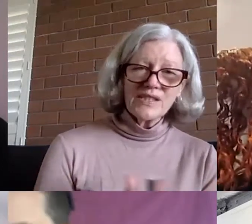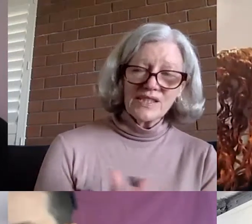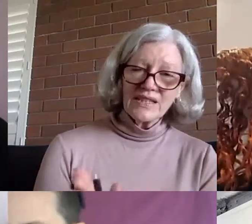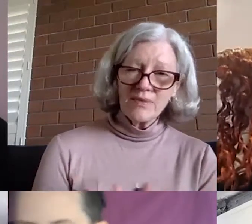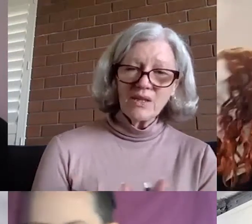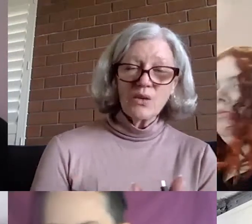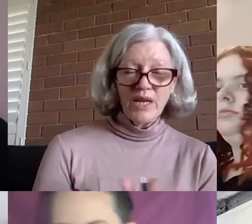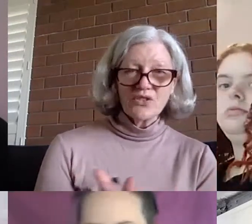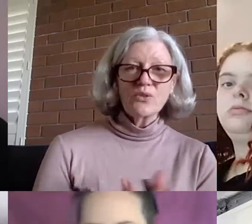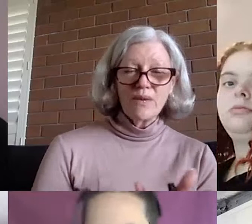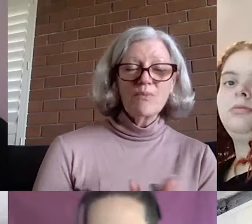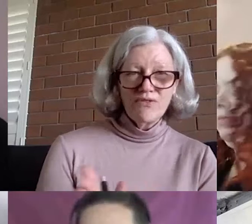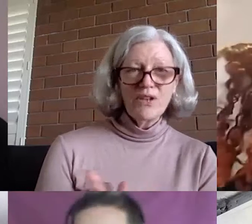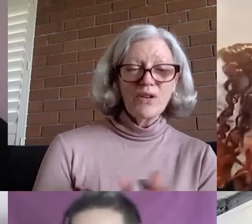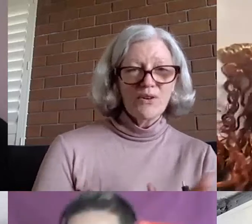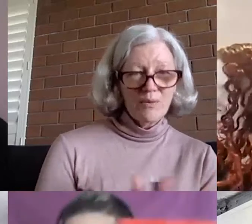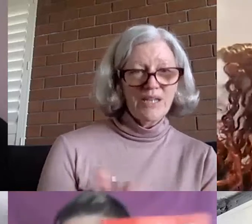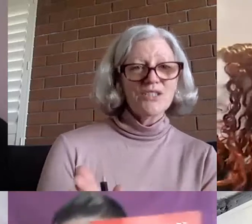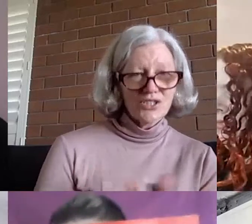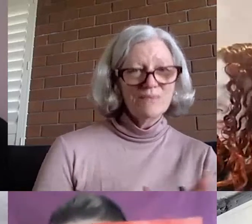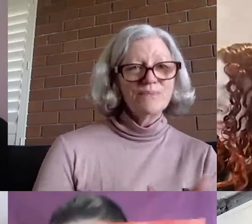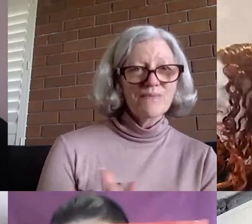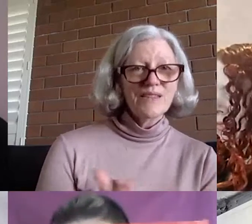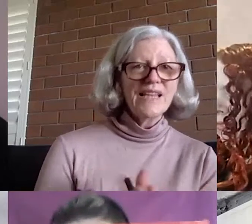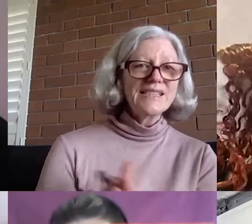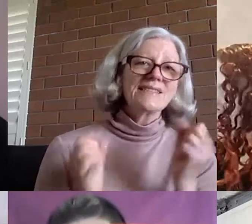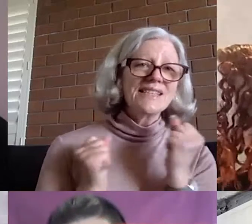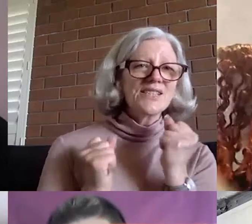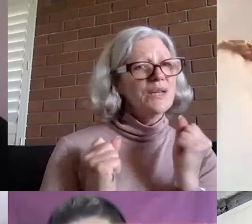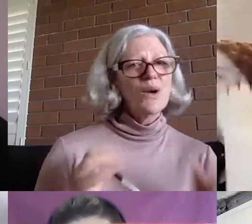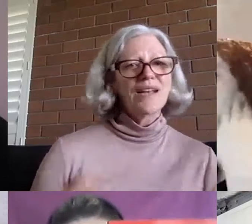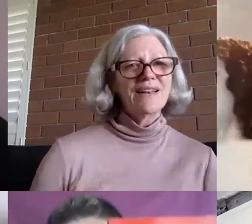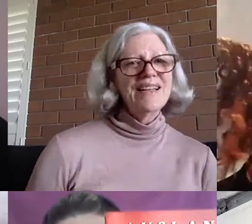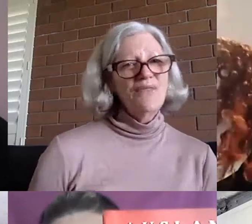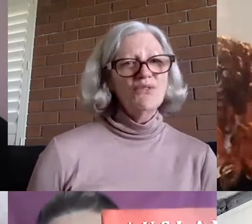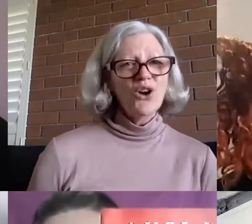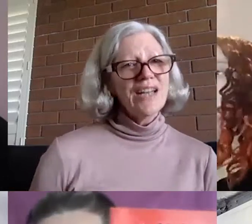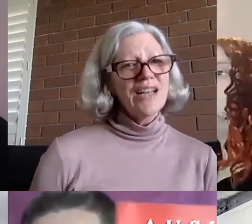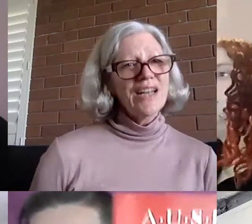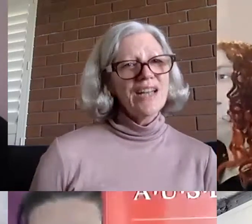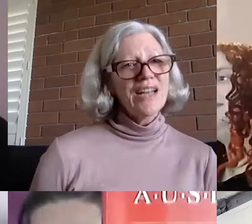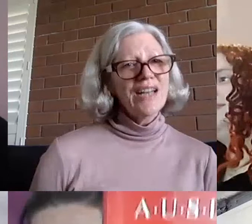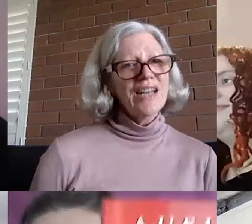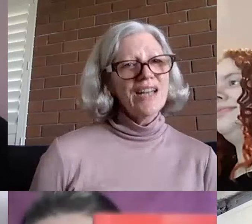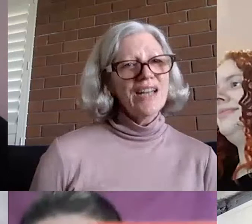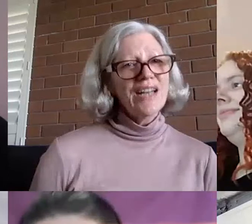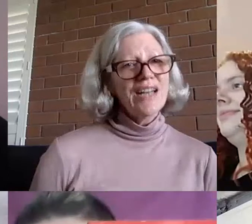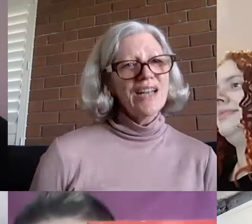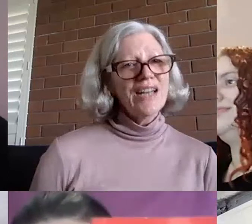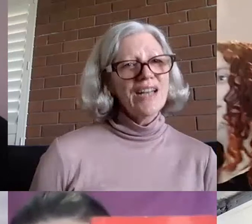languages. So that's something that we have to remember very, very much. That's it. That's the red one. If you've got it, hang on. Yours looks really